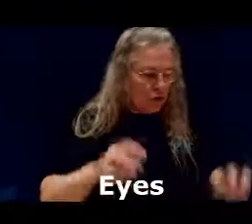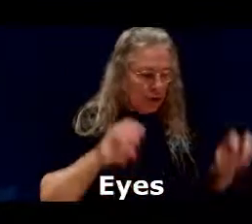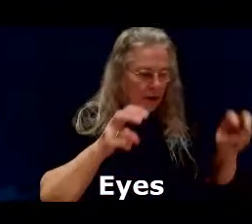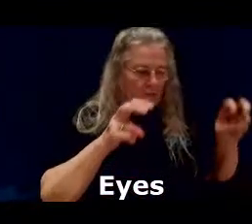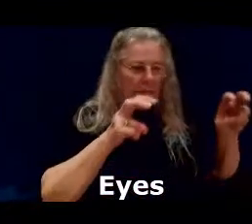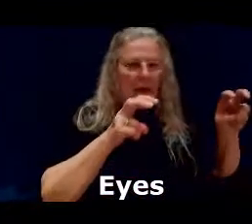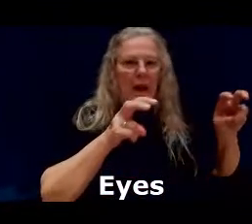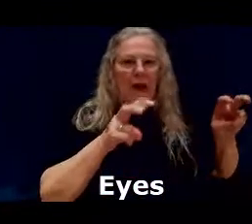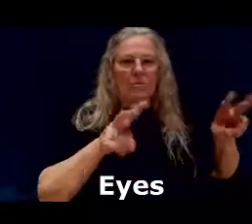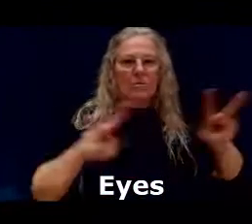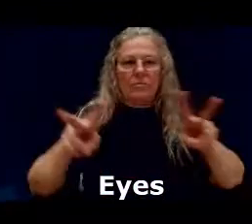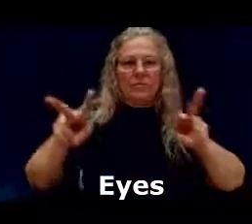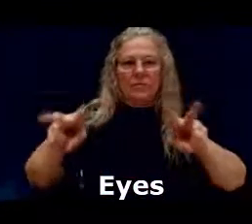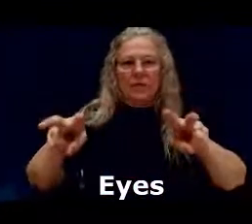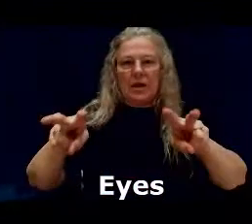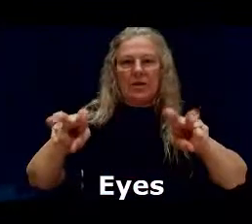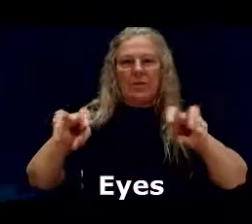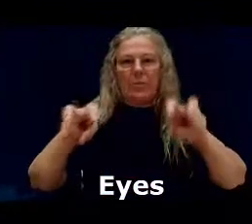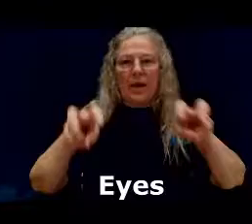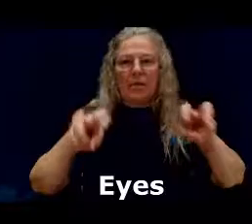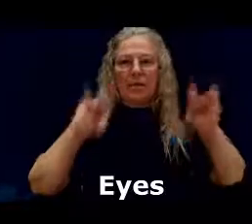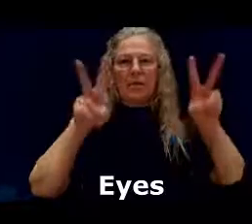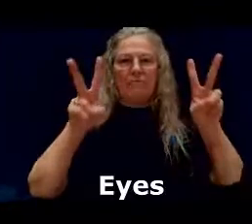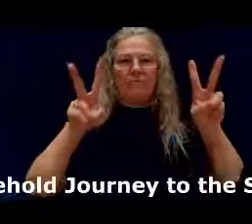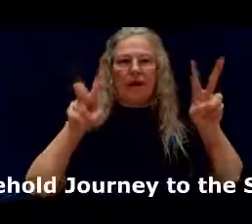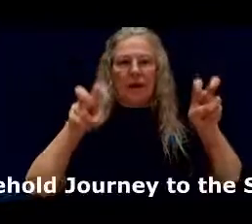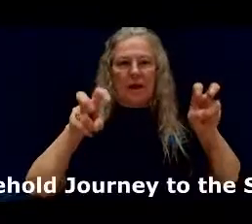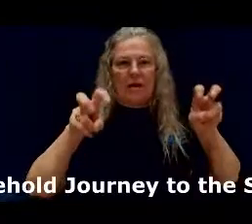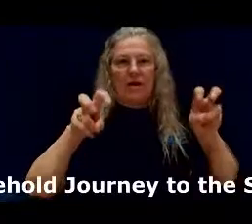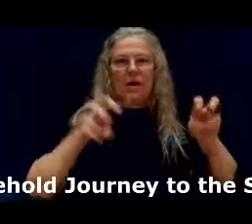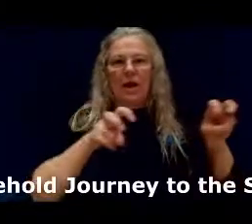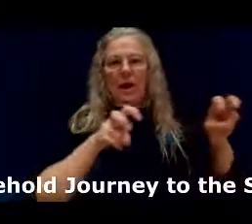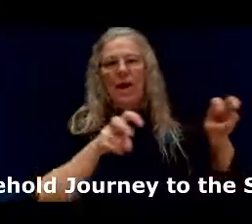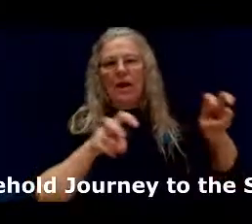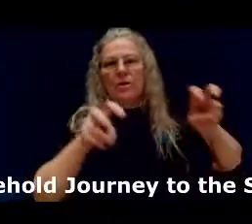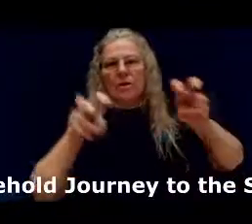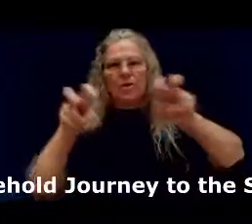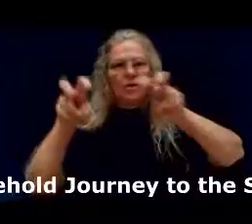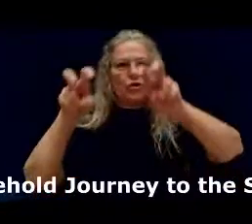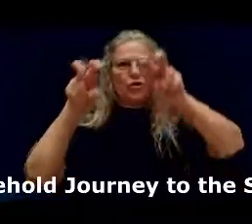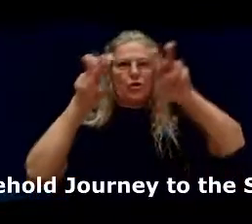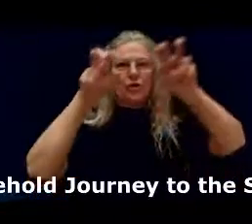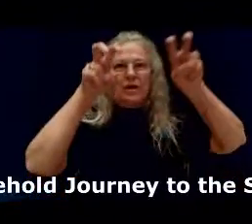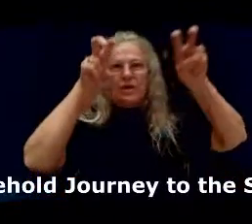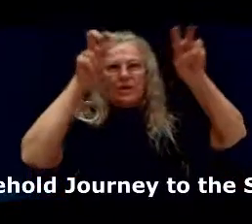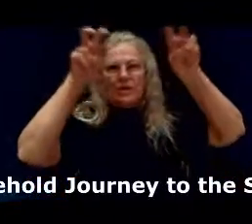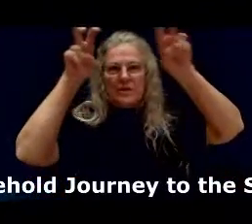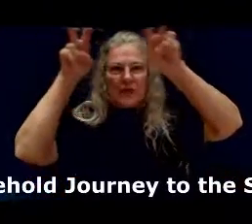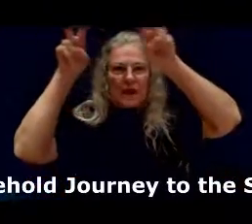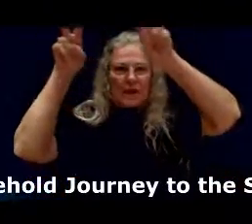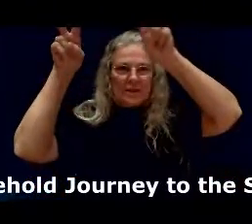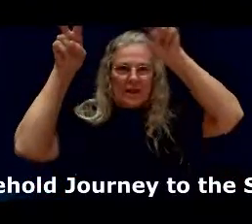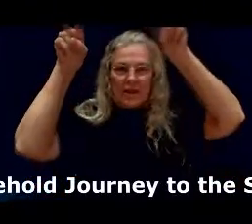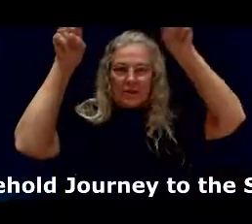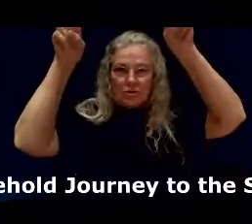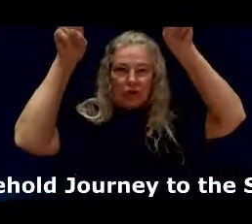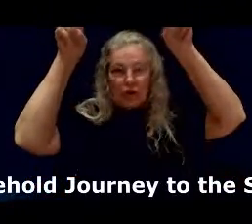Journey, and it's a bent V hand, and you're just journey to the skies, and you're